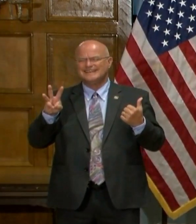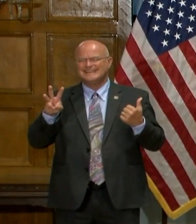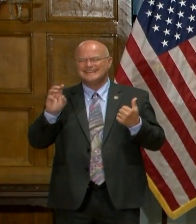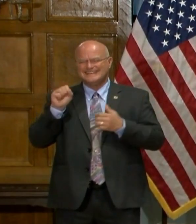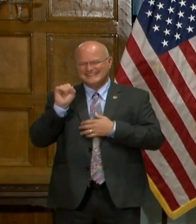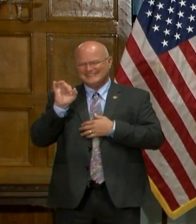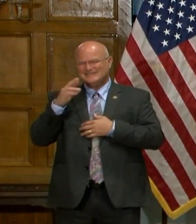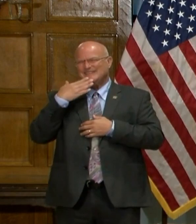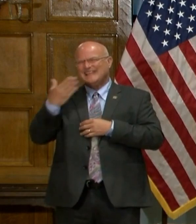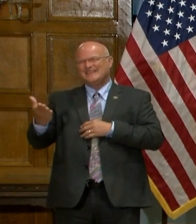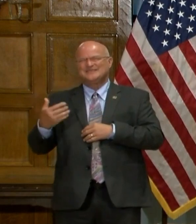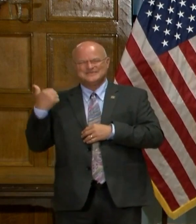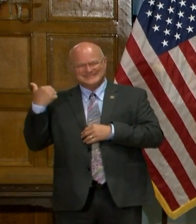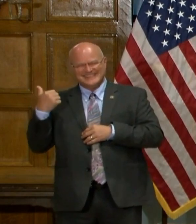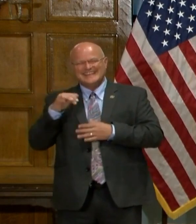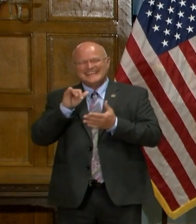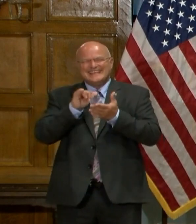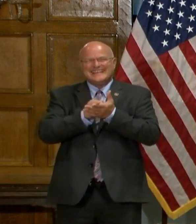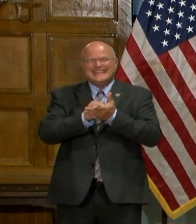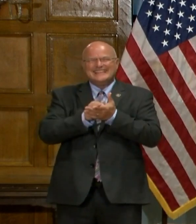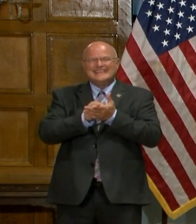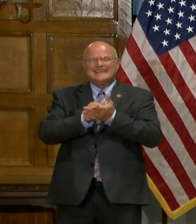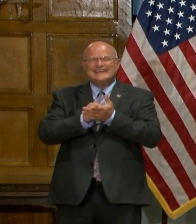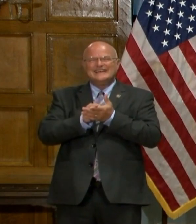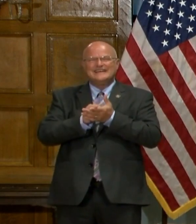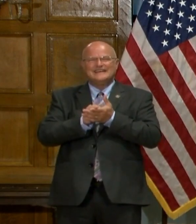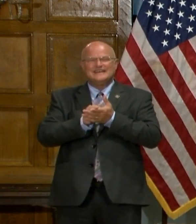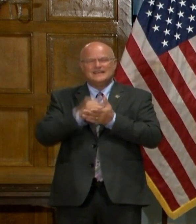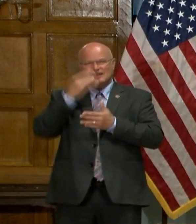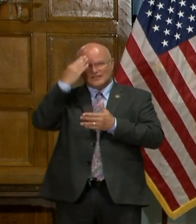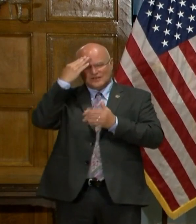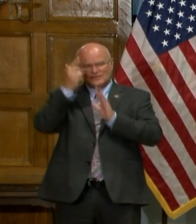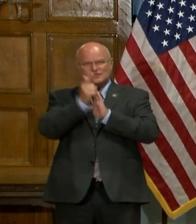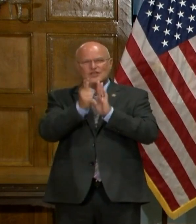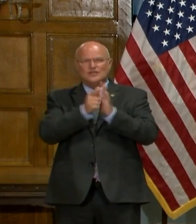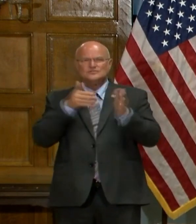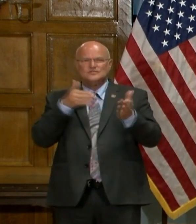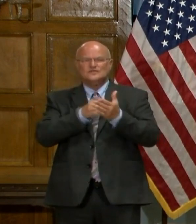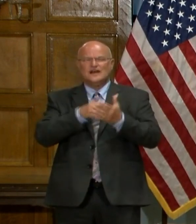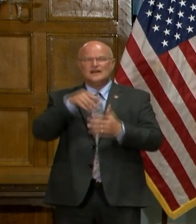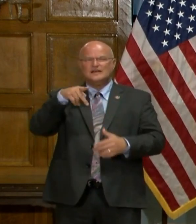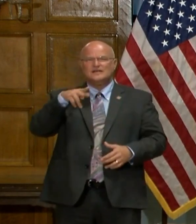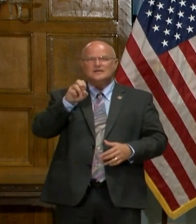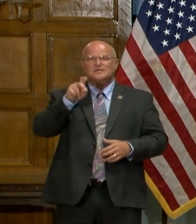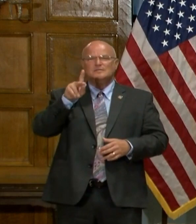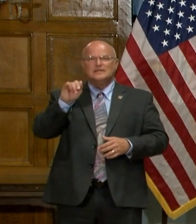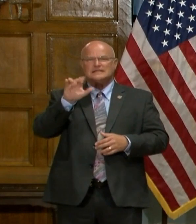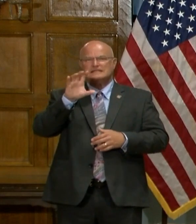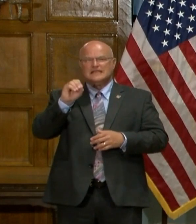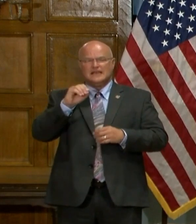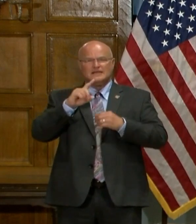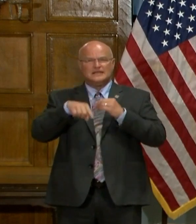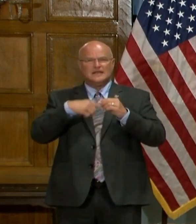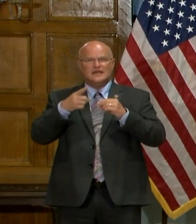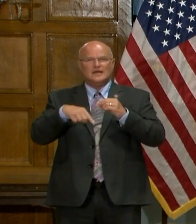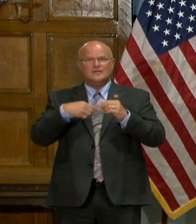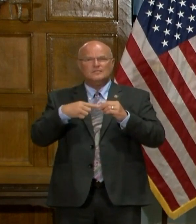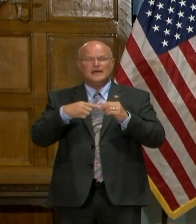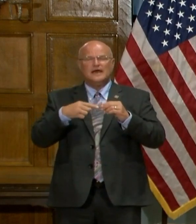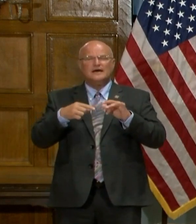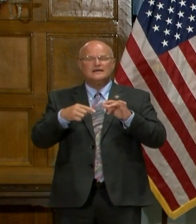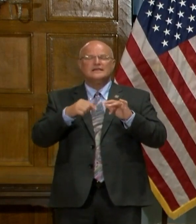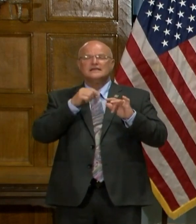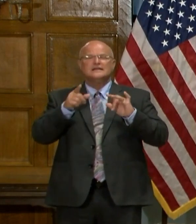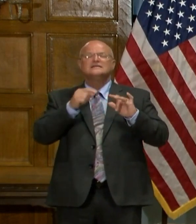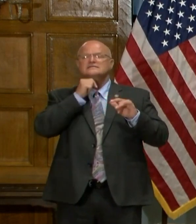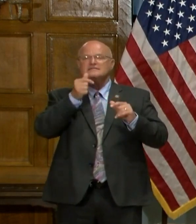Yes, sir. Thank you. Wanted to ask you about, there was a lawsuit filed in Pulaski County yesterday regarding absentee